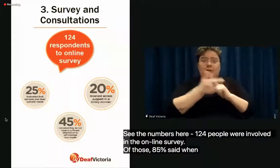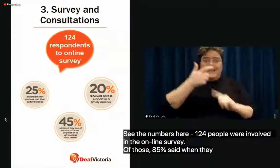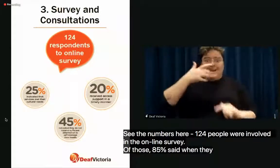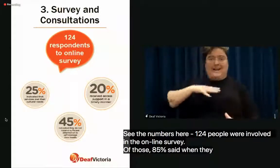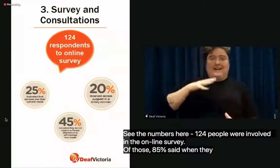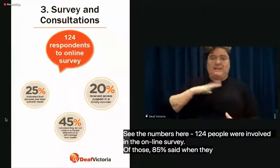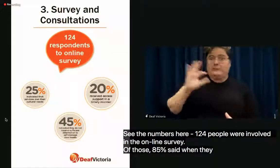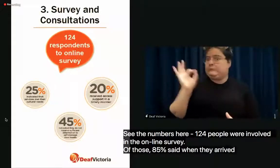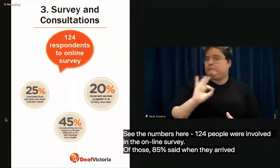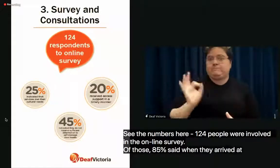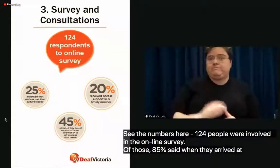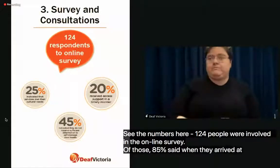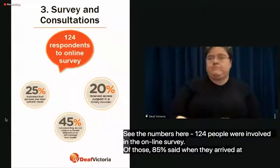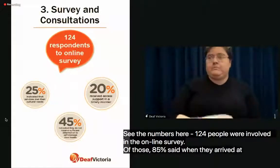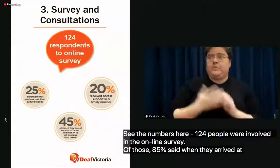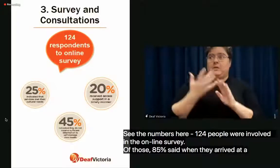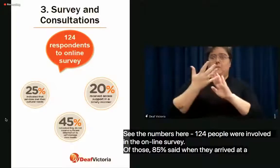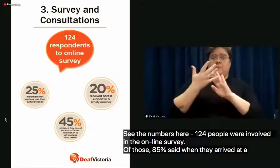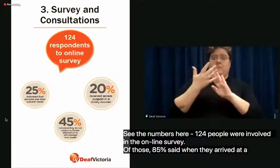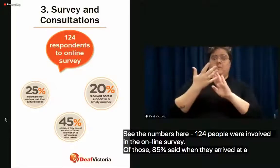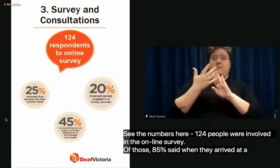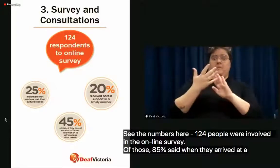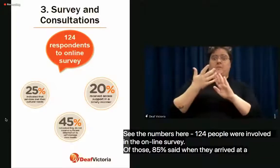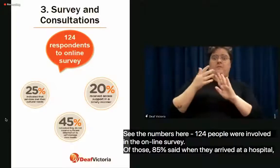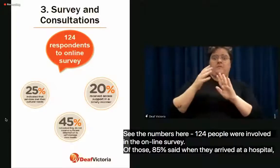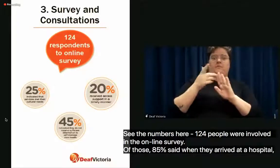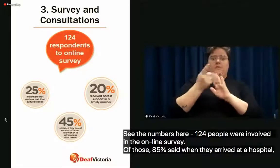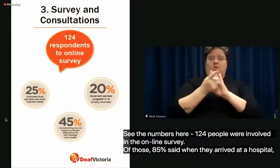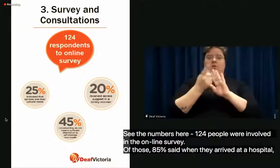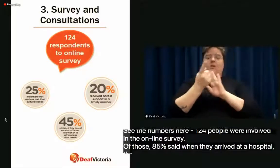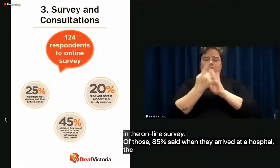the service did not fit their linguistic or cultural needs.